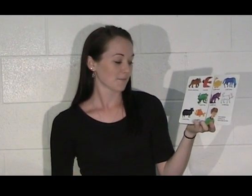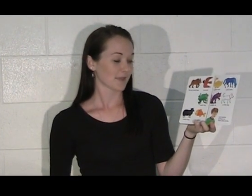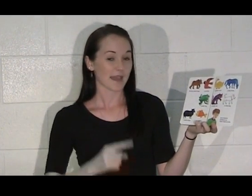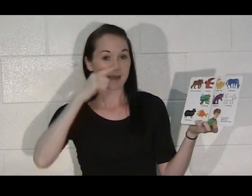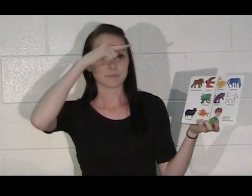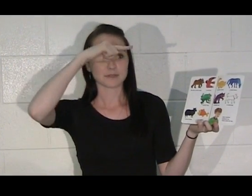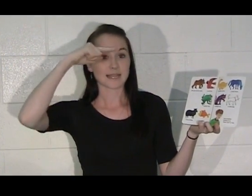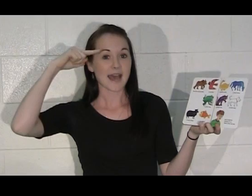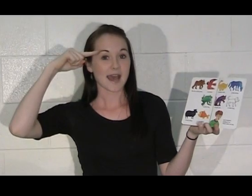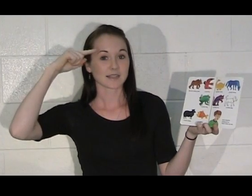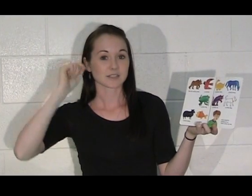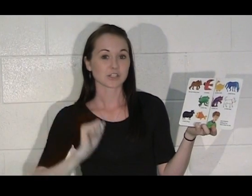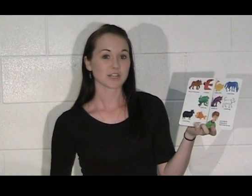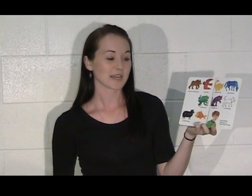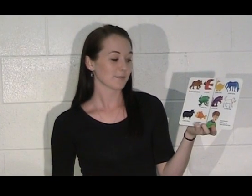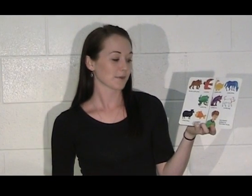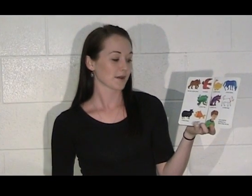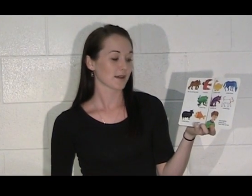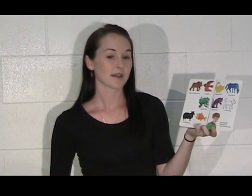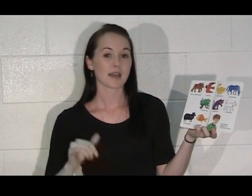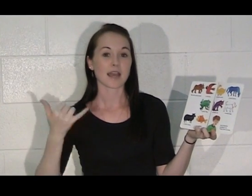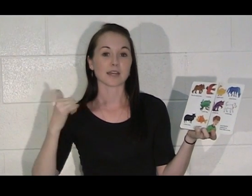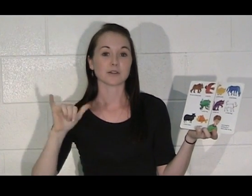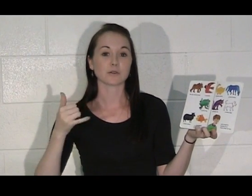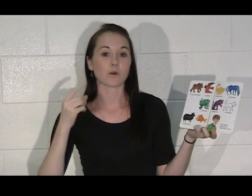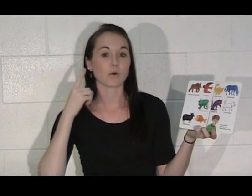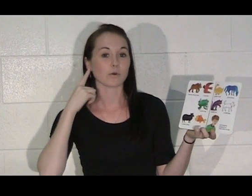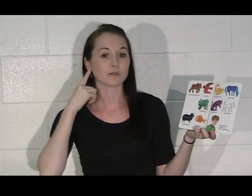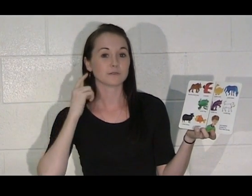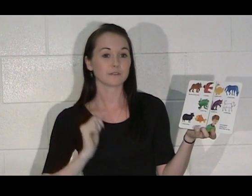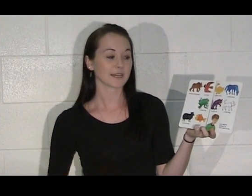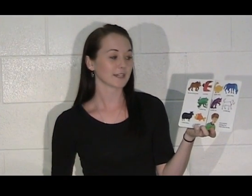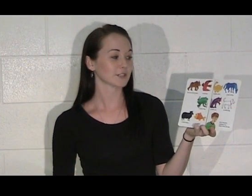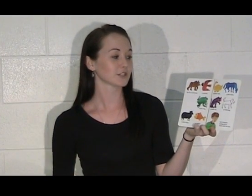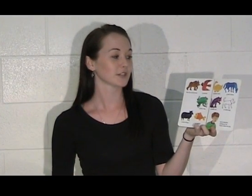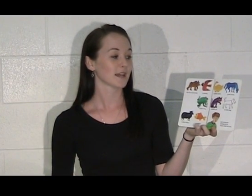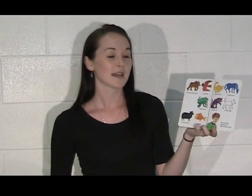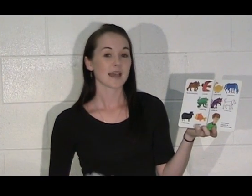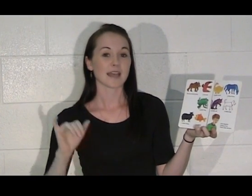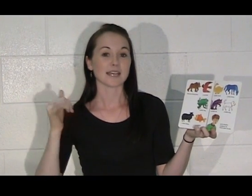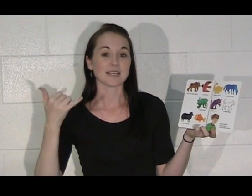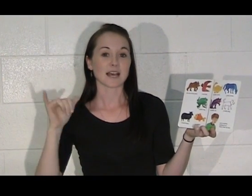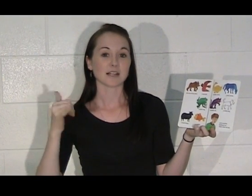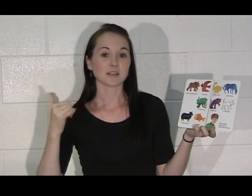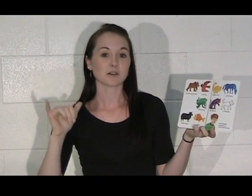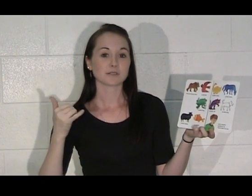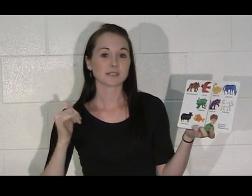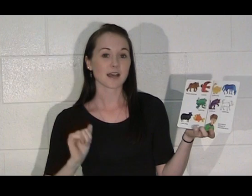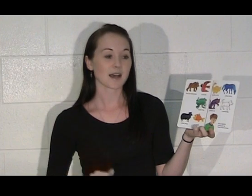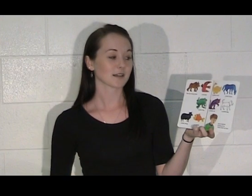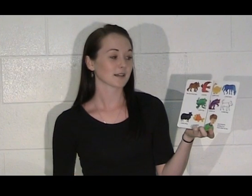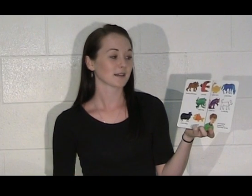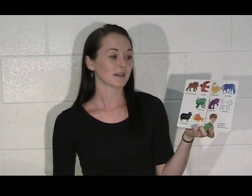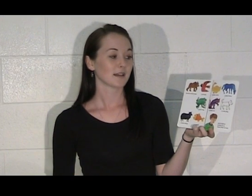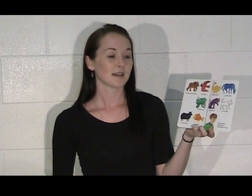a black sheep, a goldfish, a yellow duck,